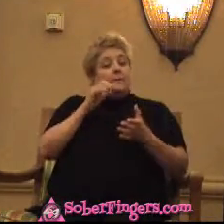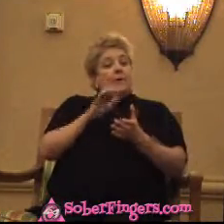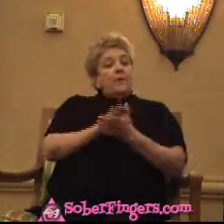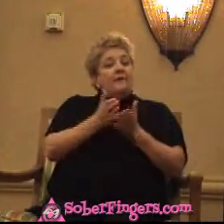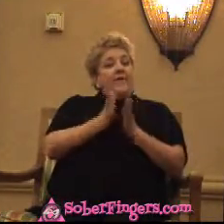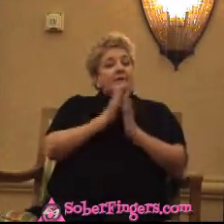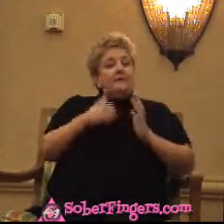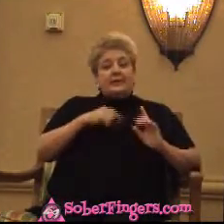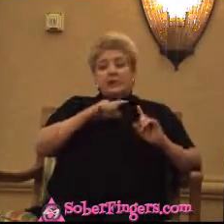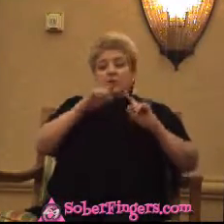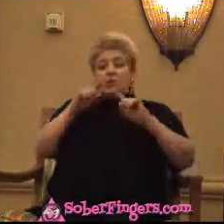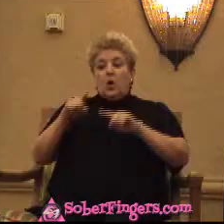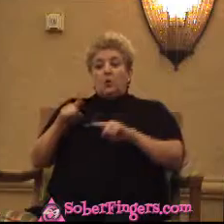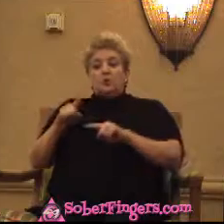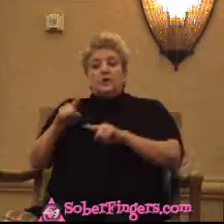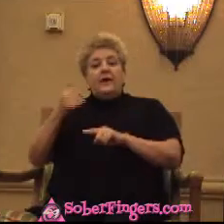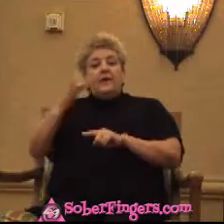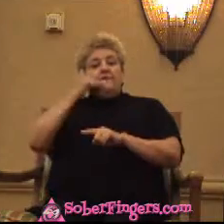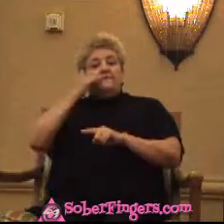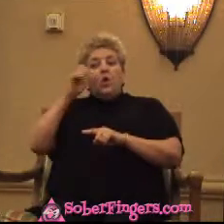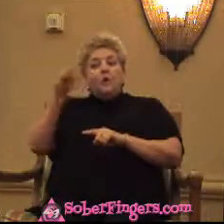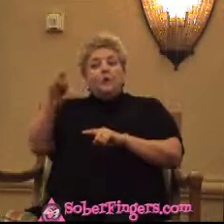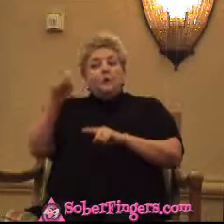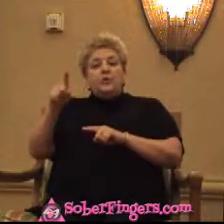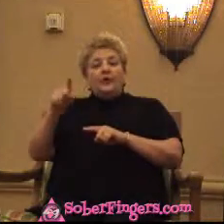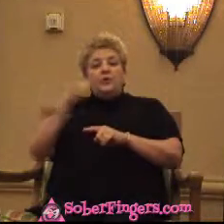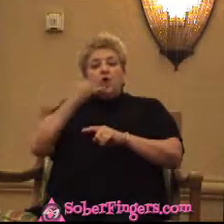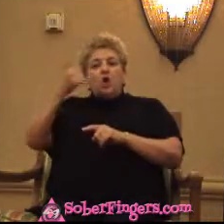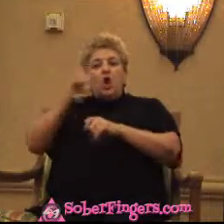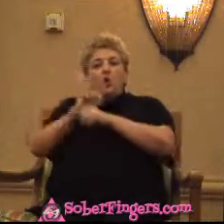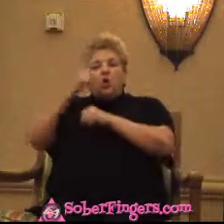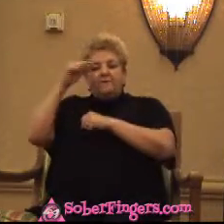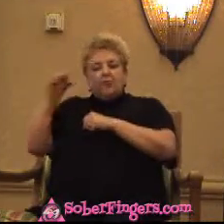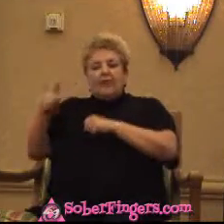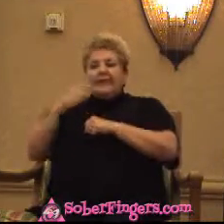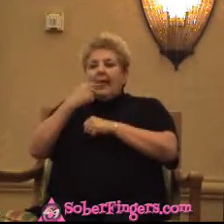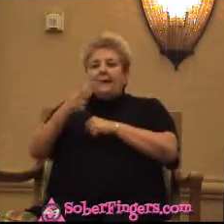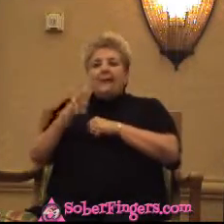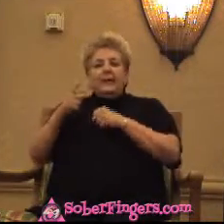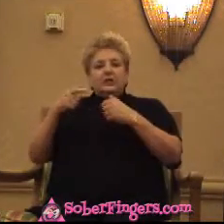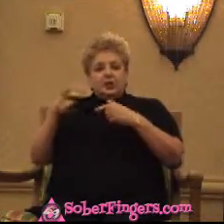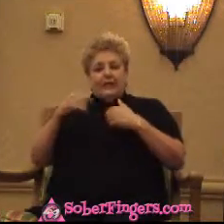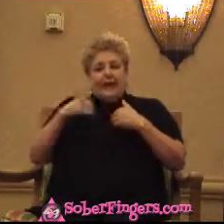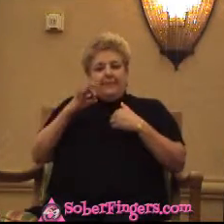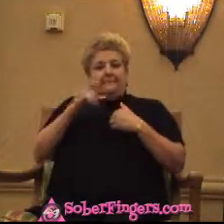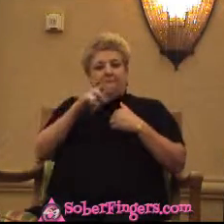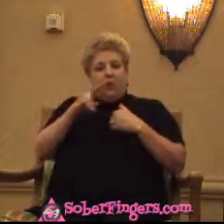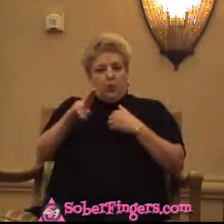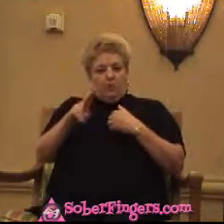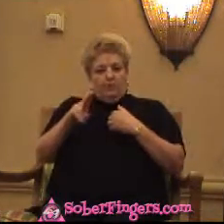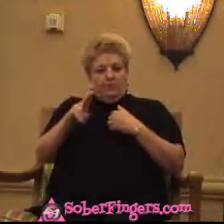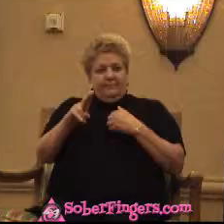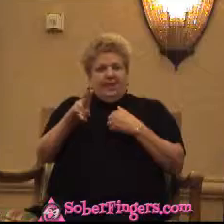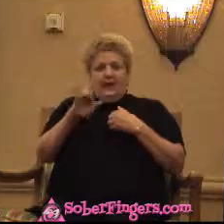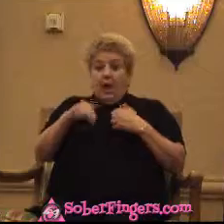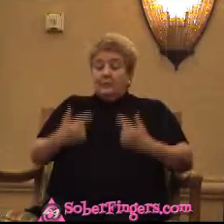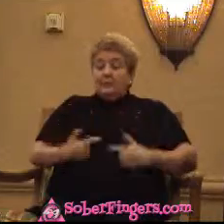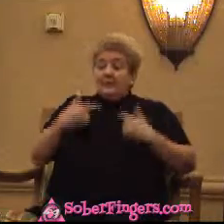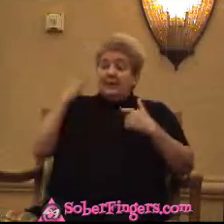and call work for her and tell her that she had the flu, because she had a hangover, actually. And I'm in Sacramento, California now, if anybody knows where that is, in